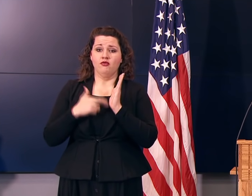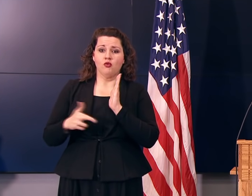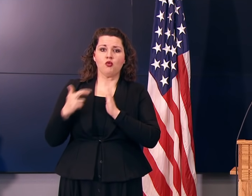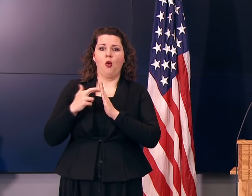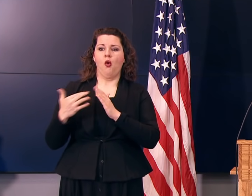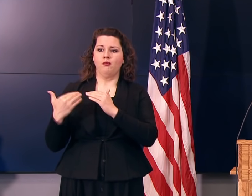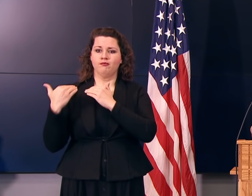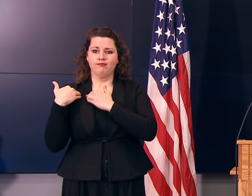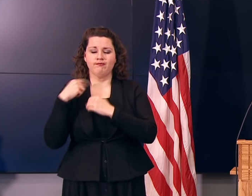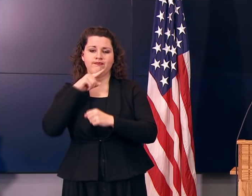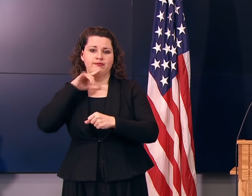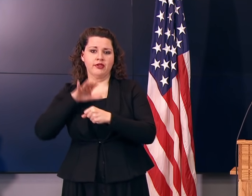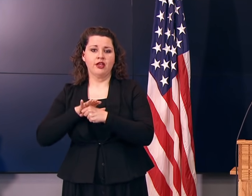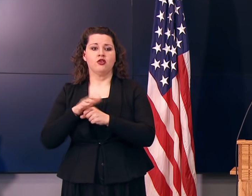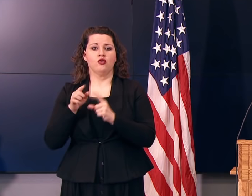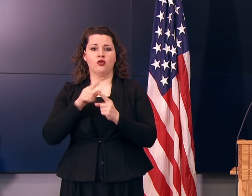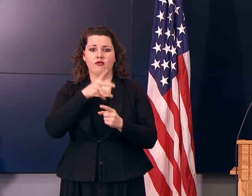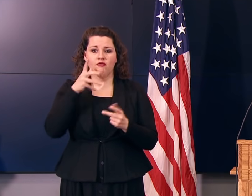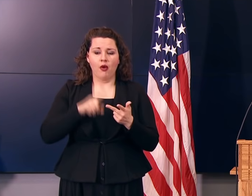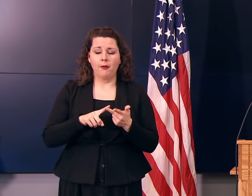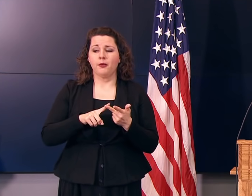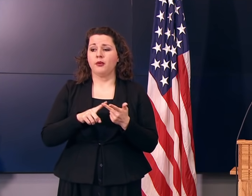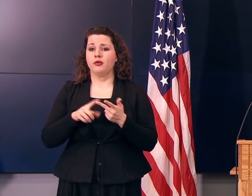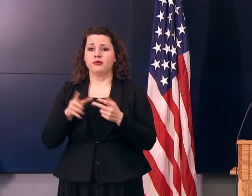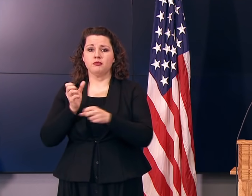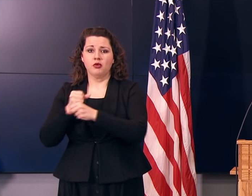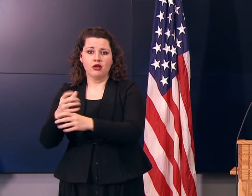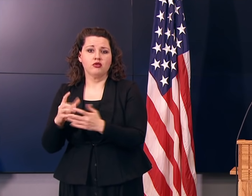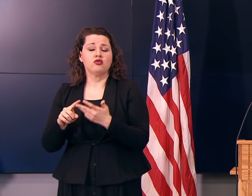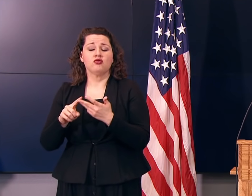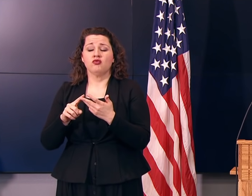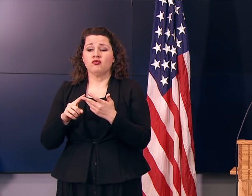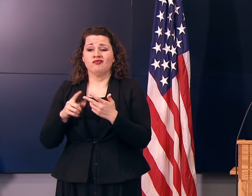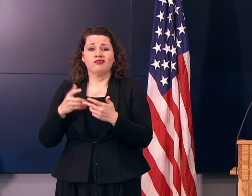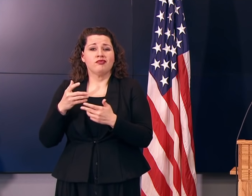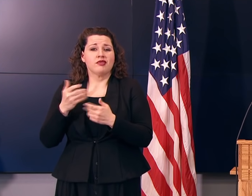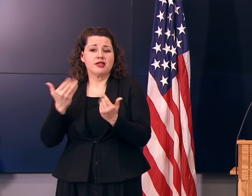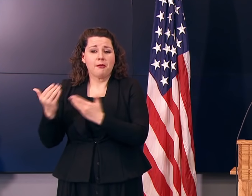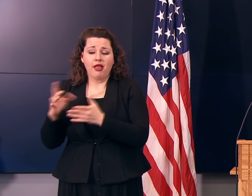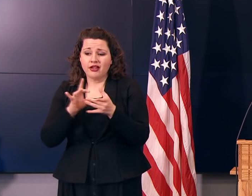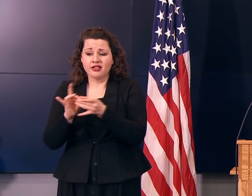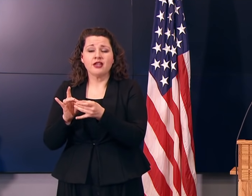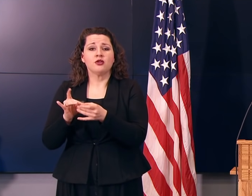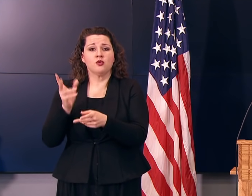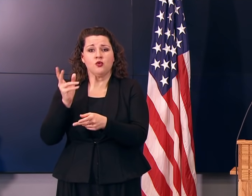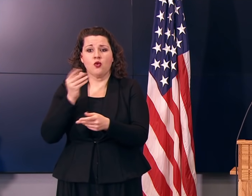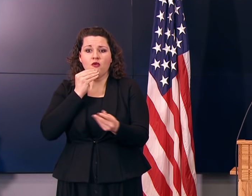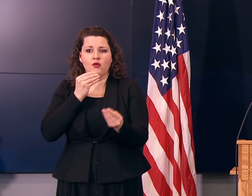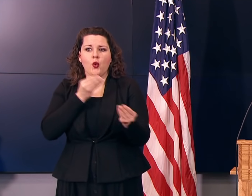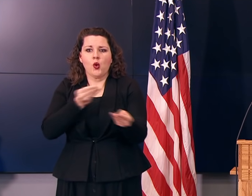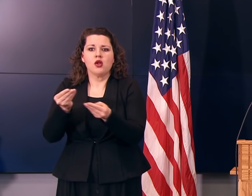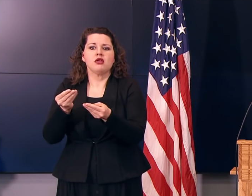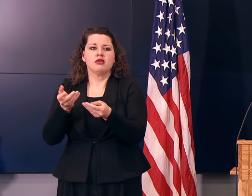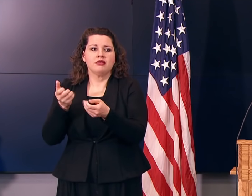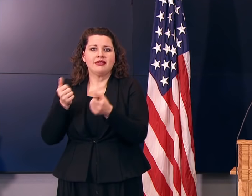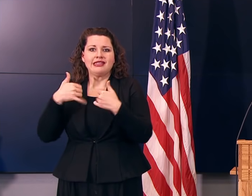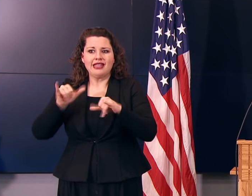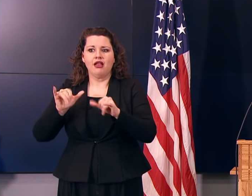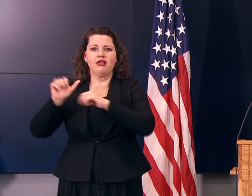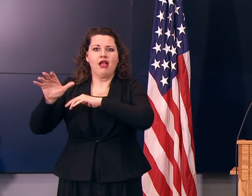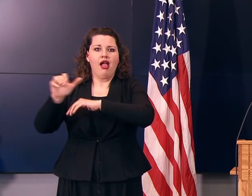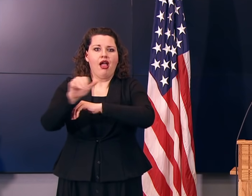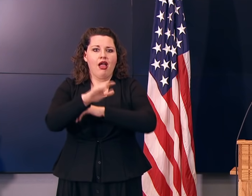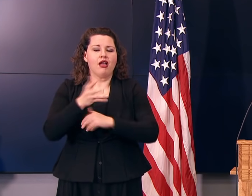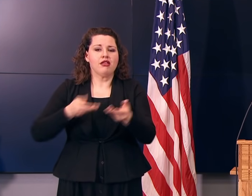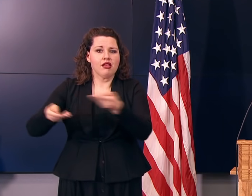our processors to our supply chain, to continue to feed the world and keep food on the plate. And so, we have to figure